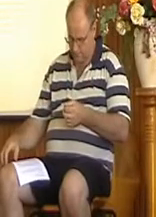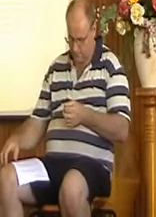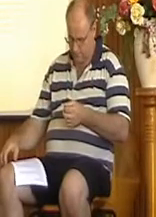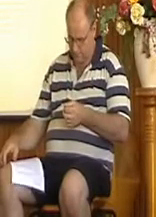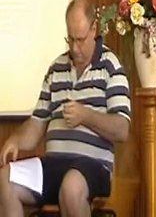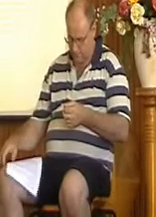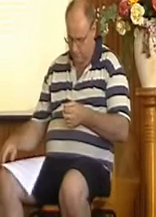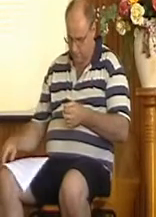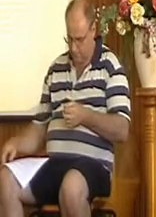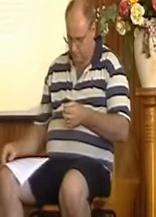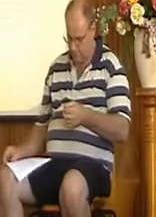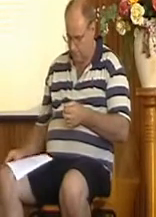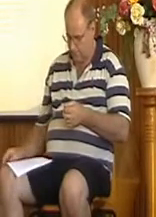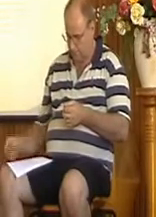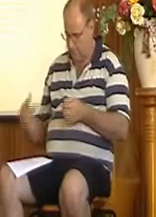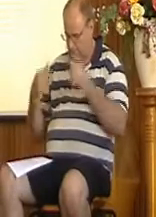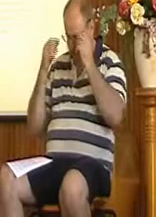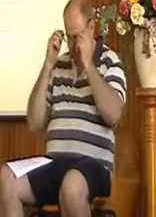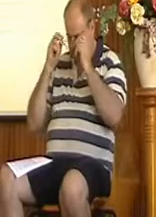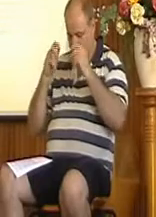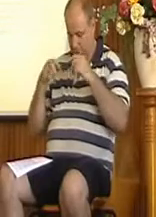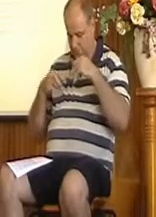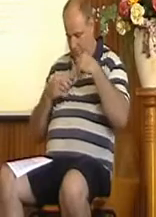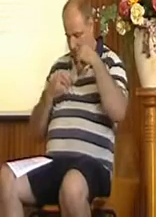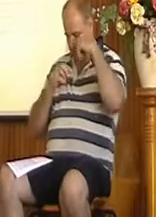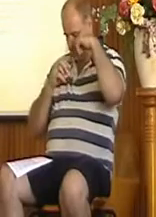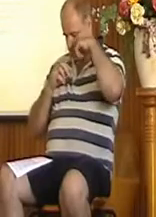I'm sitting there in vacant and intensive mood, and